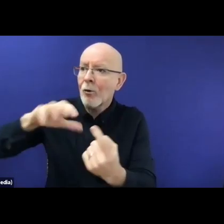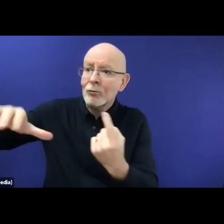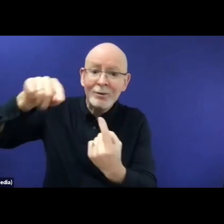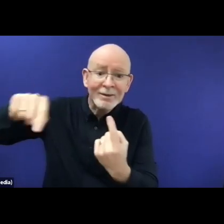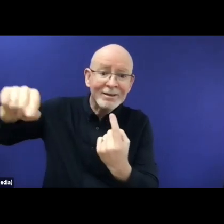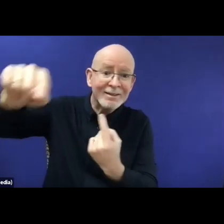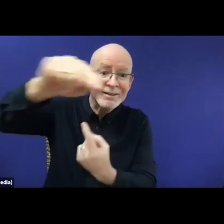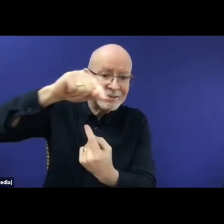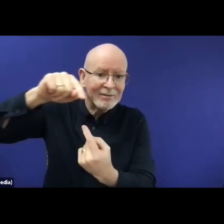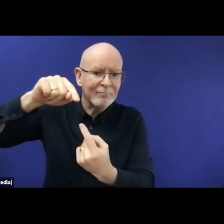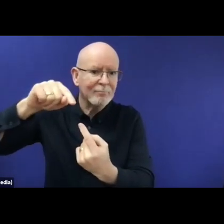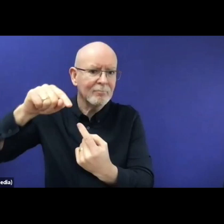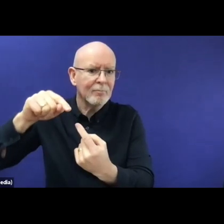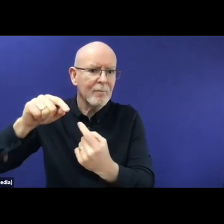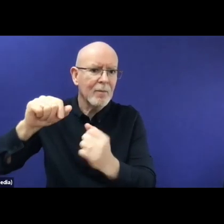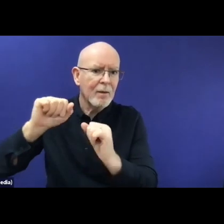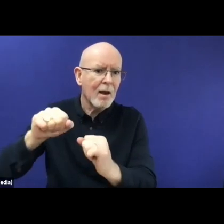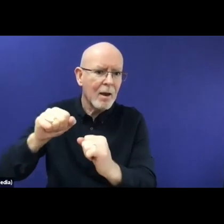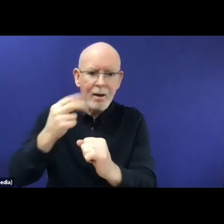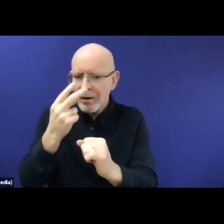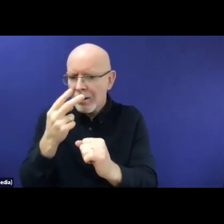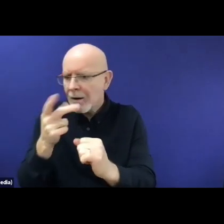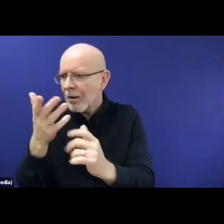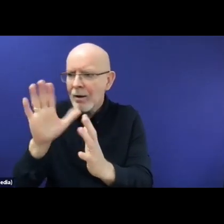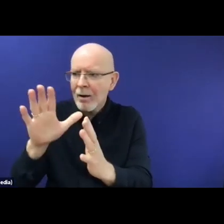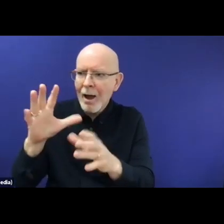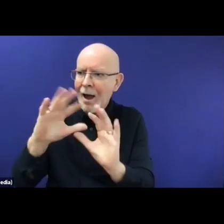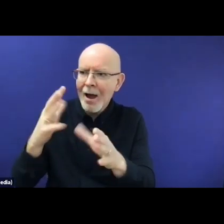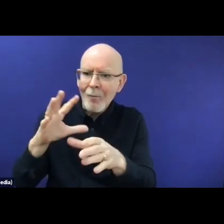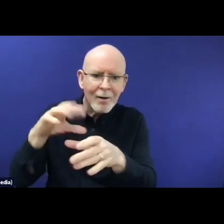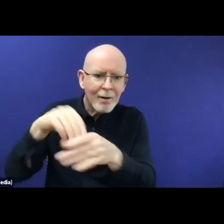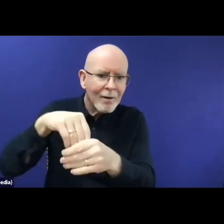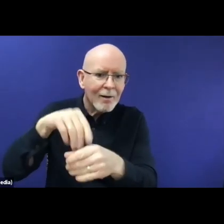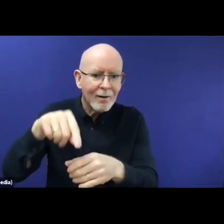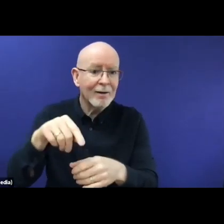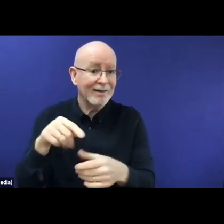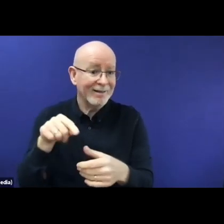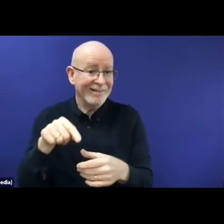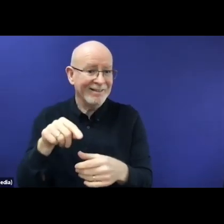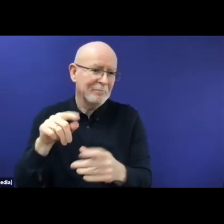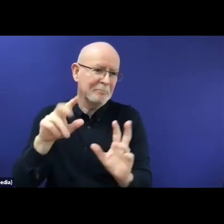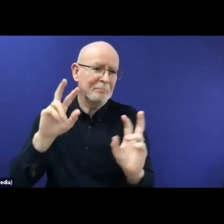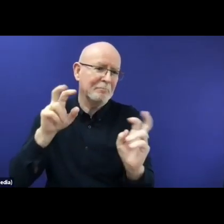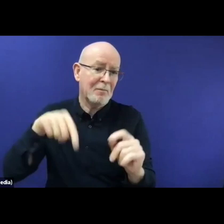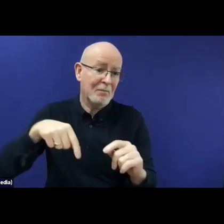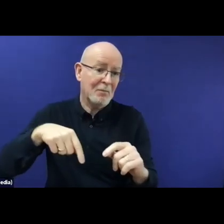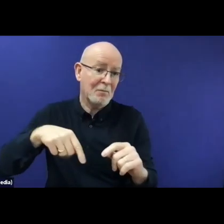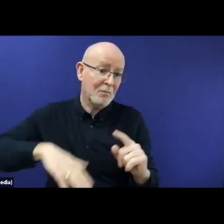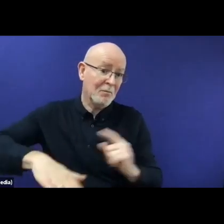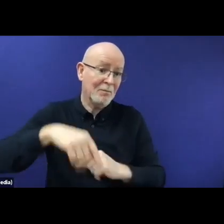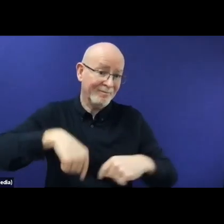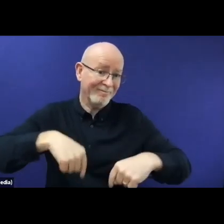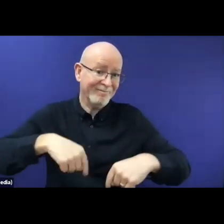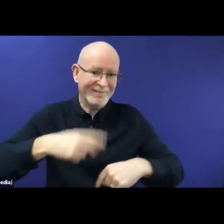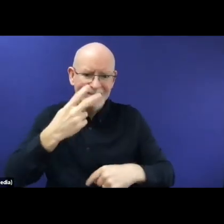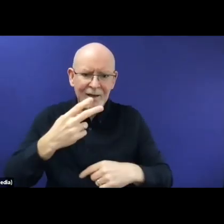asylum themselves. Now, there has been a shift, however, in the general understanding of protection,